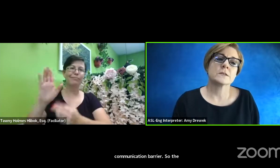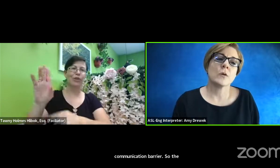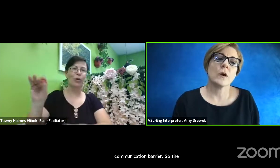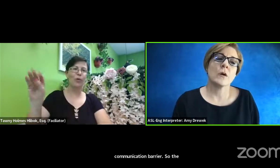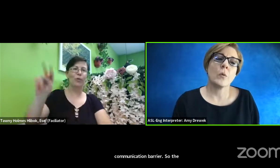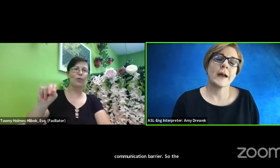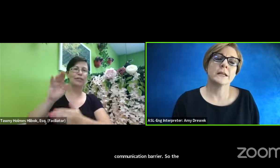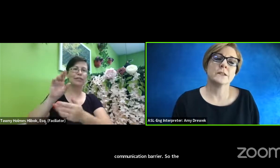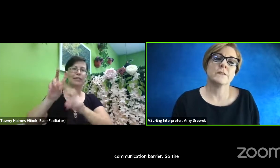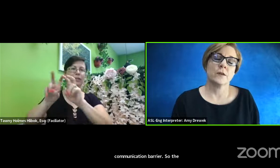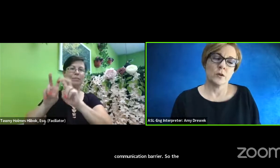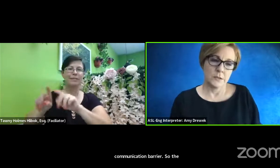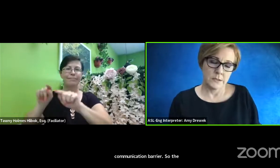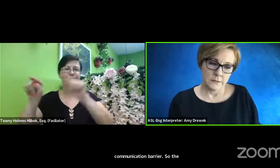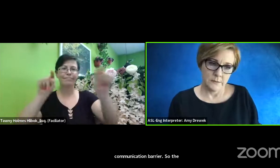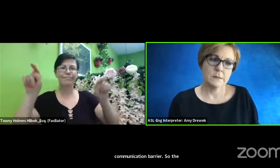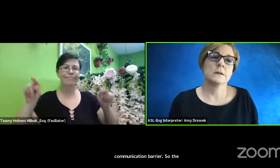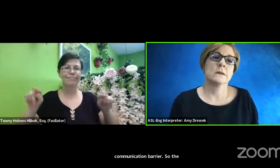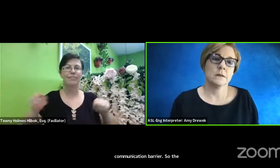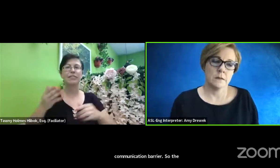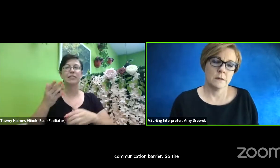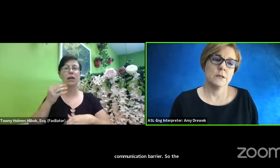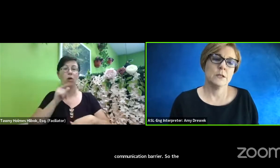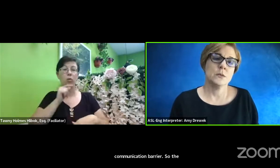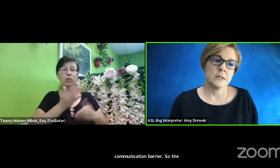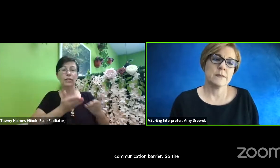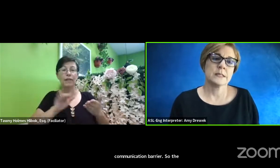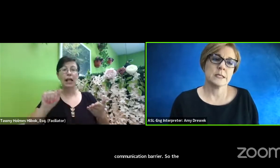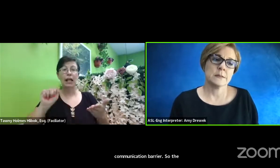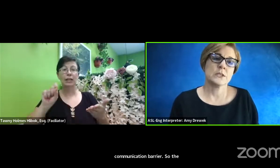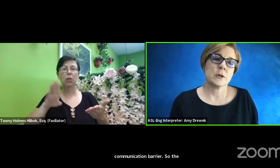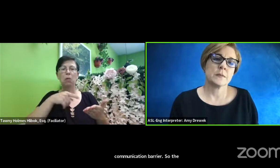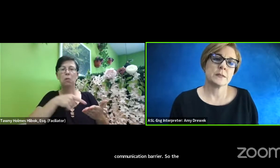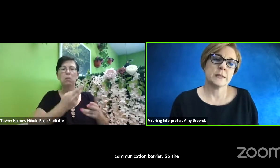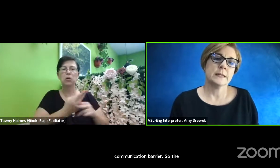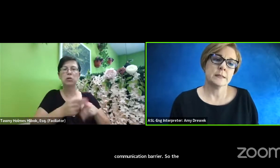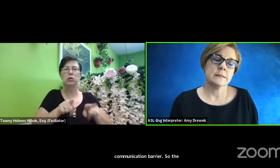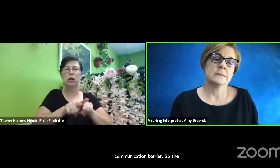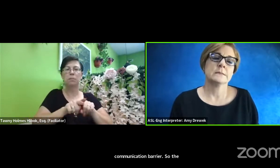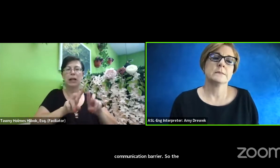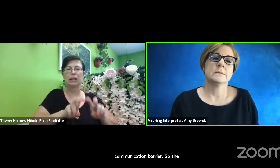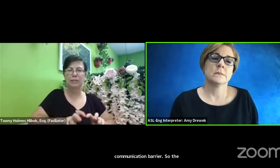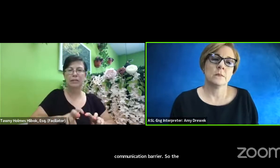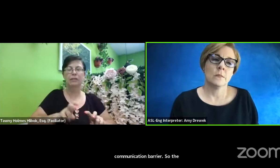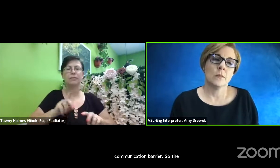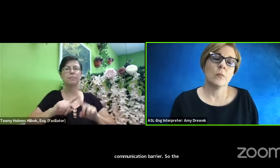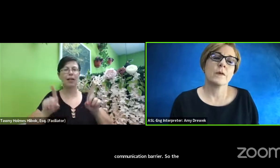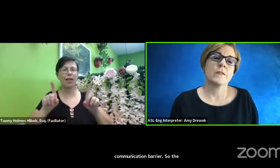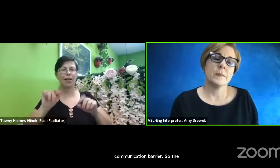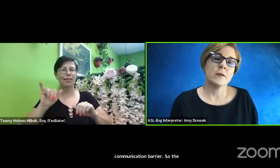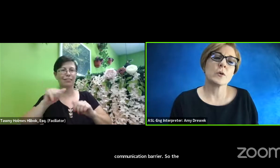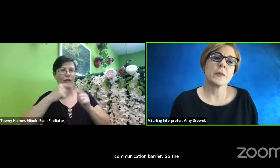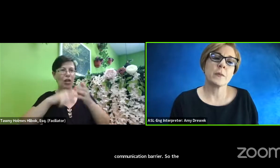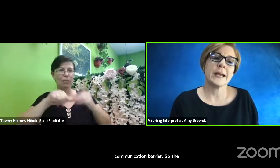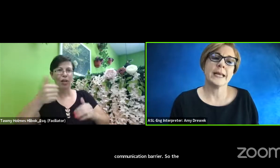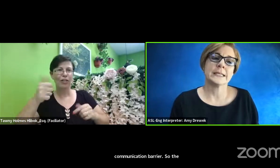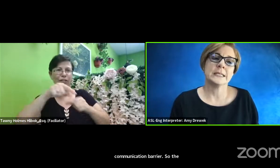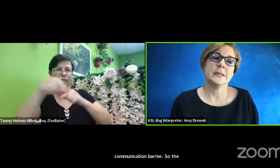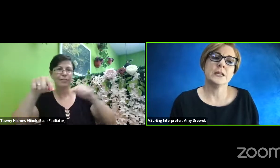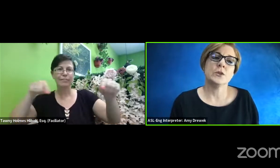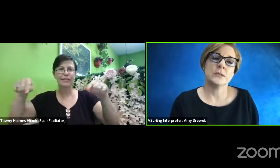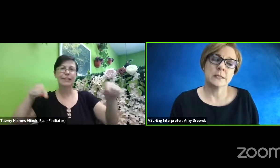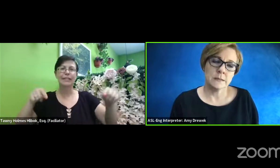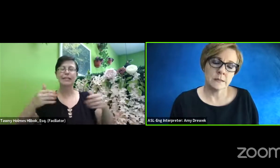there is quite a diverse use of assessments throughout the state. We're familiar with